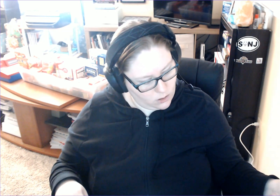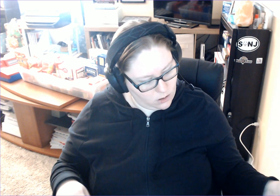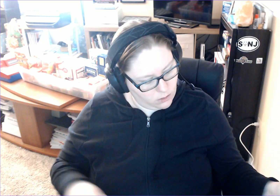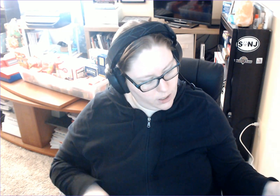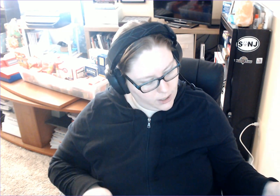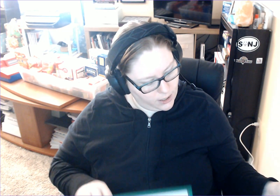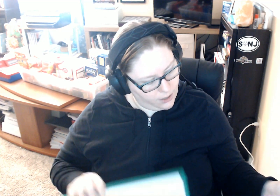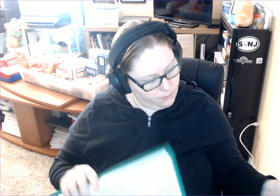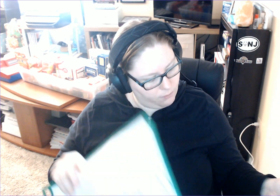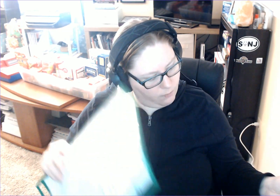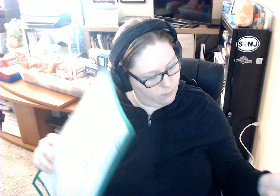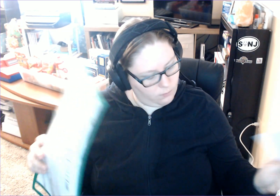Okay.